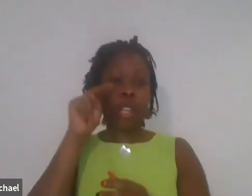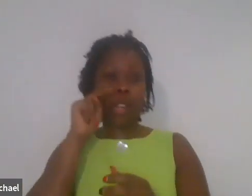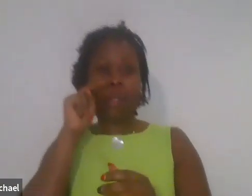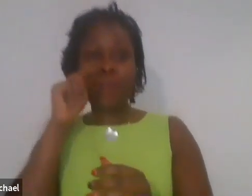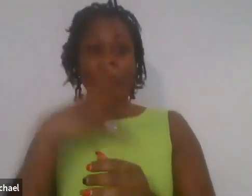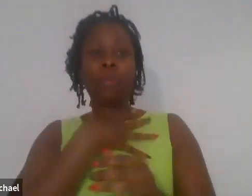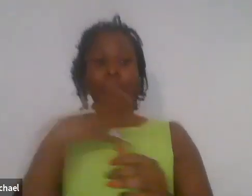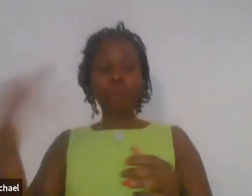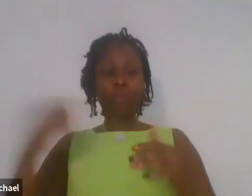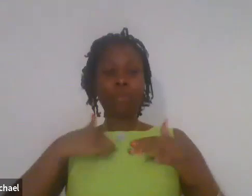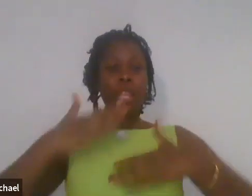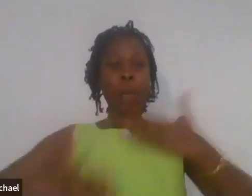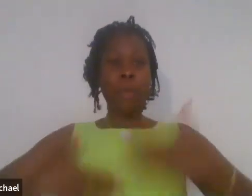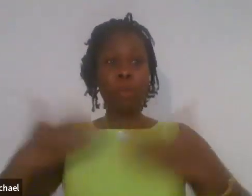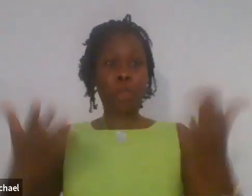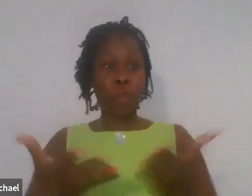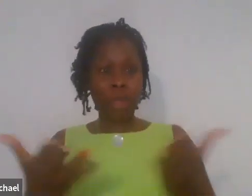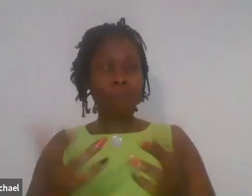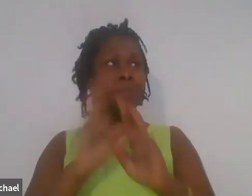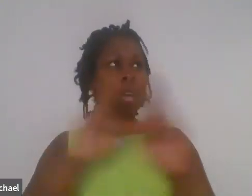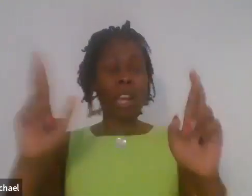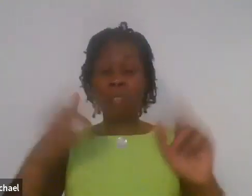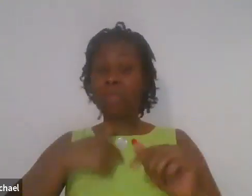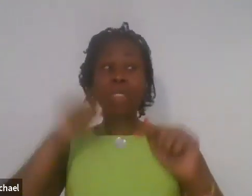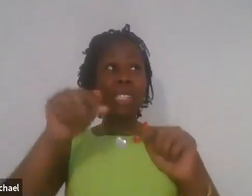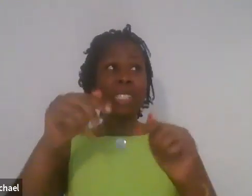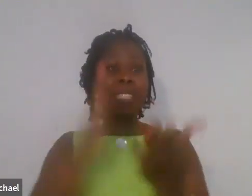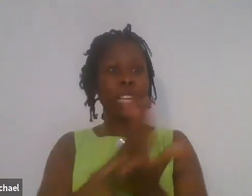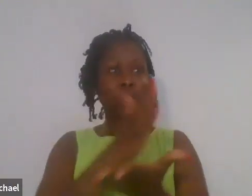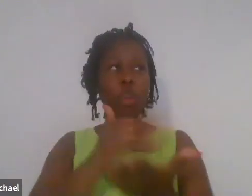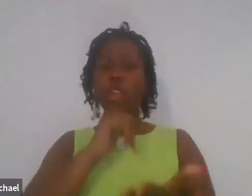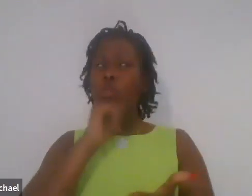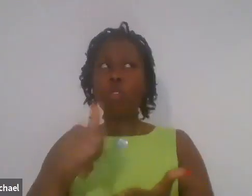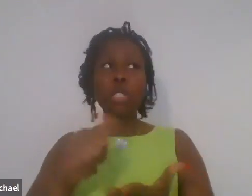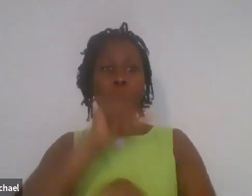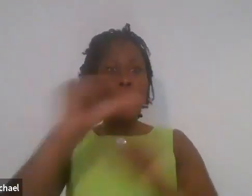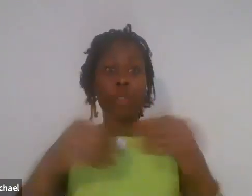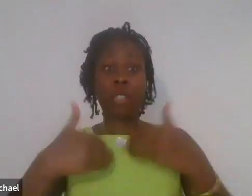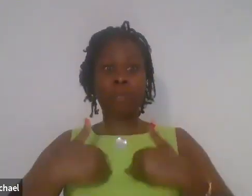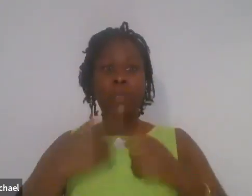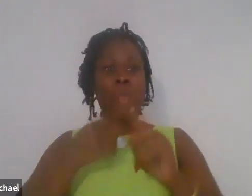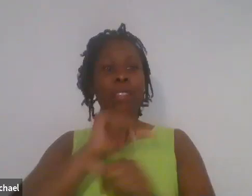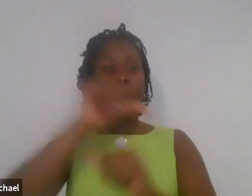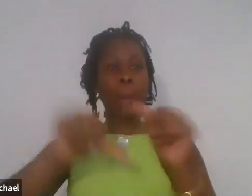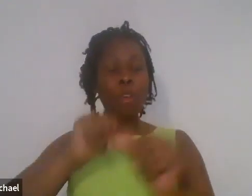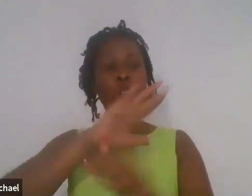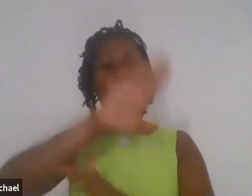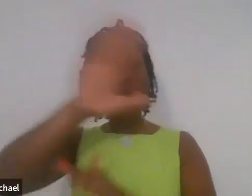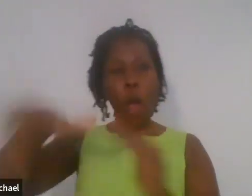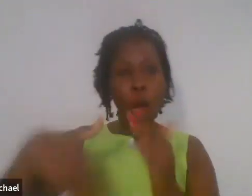in Kenya and Nigeria. I'm happy to be here, and I hope this session is not about me, but